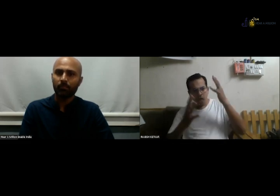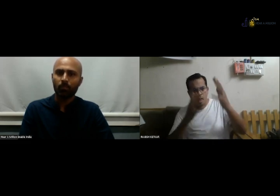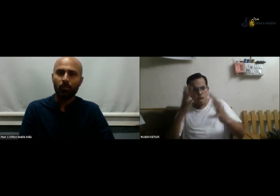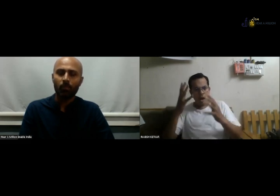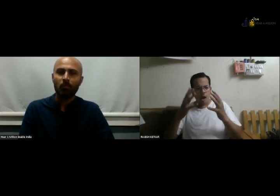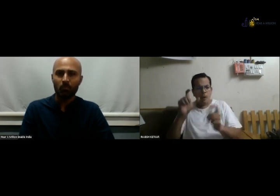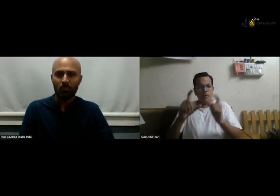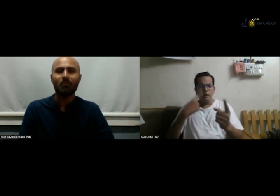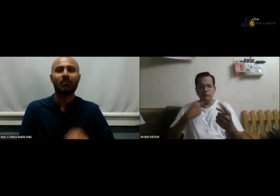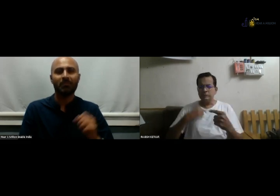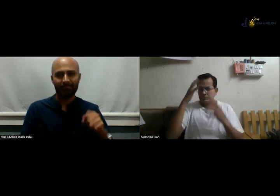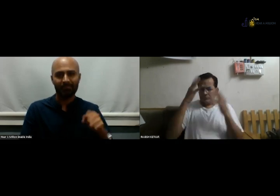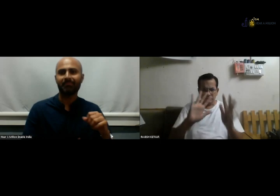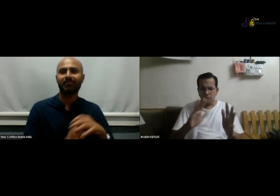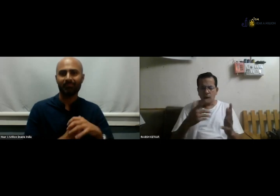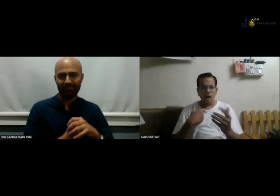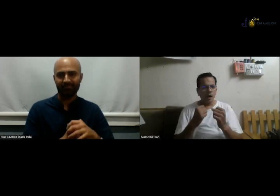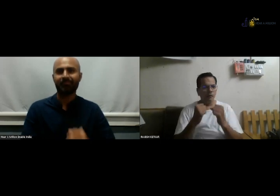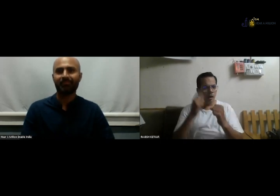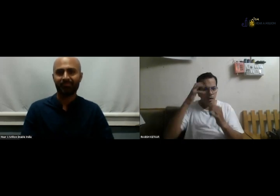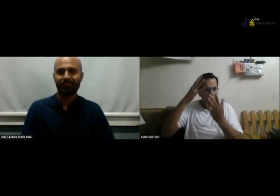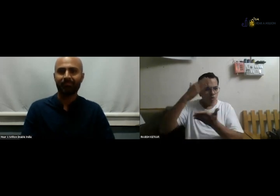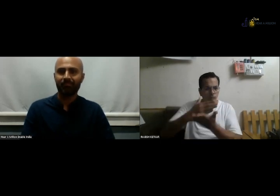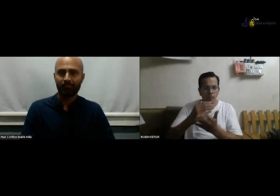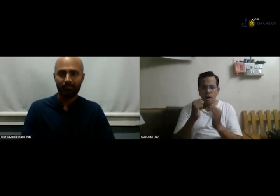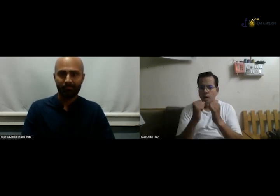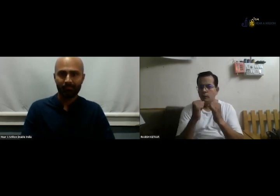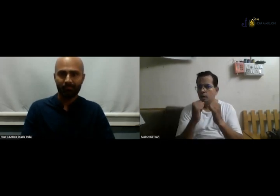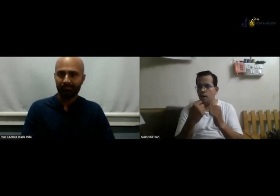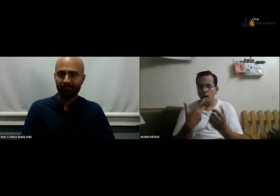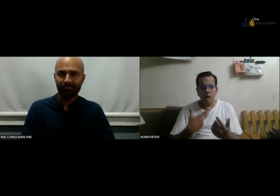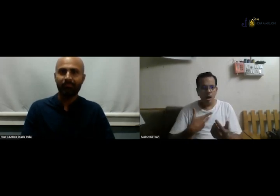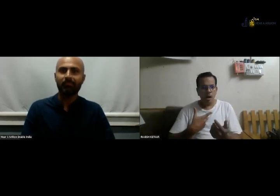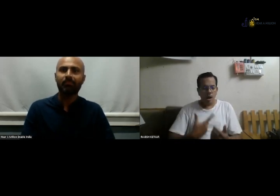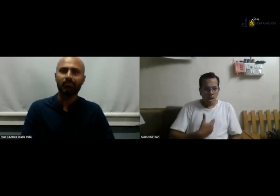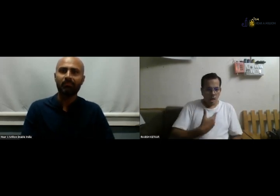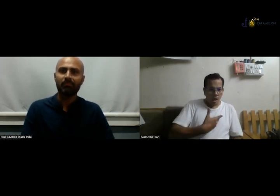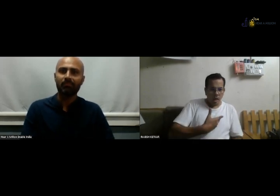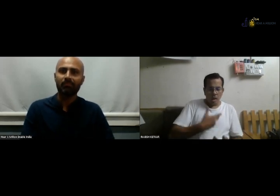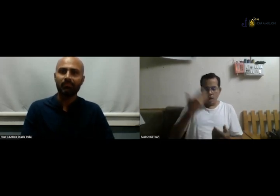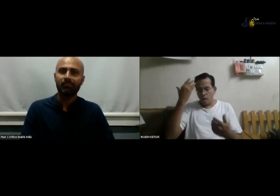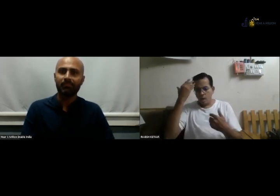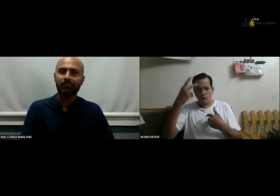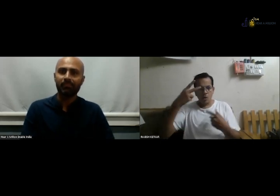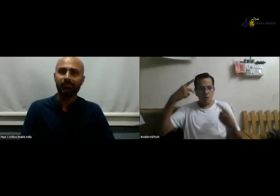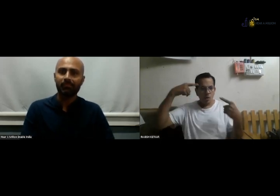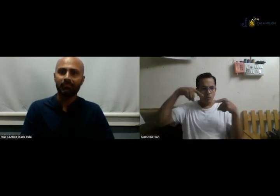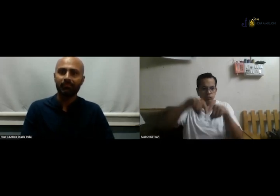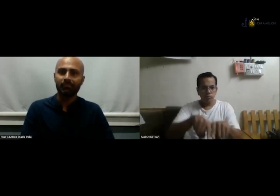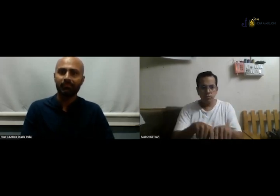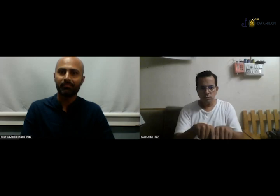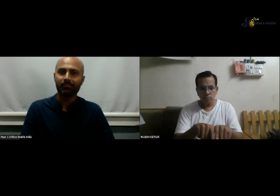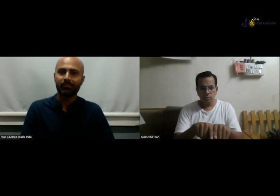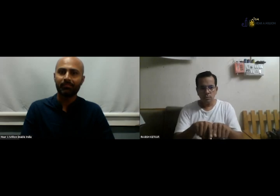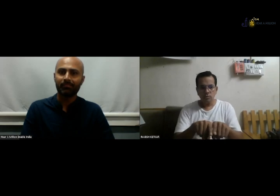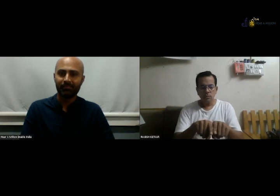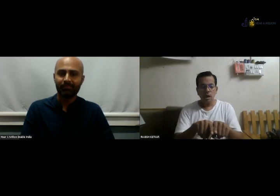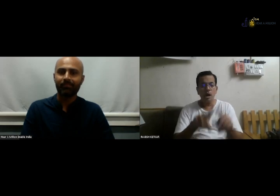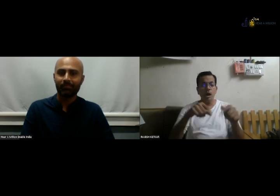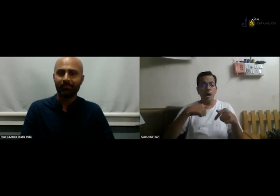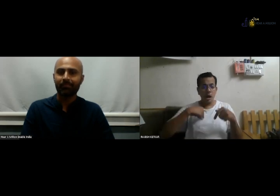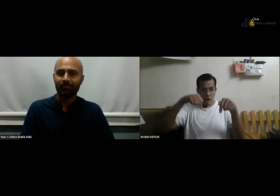on after 2 days later on we saw that she is no more. So it was very difficult for me. I had a surgery, and